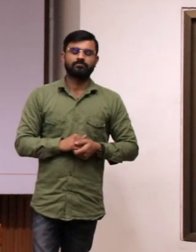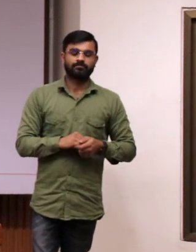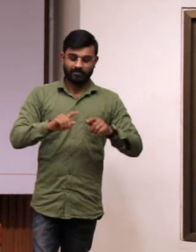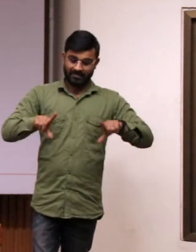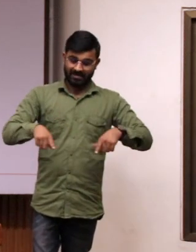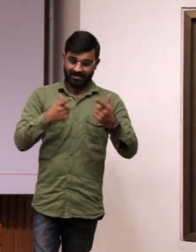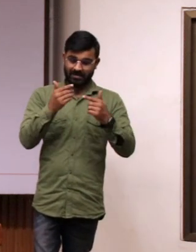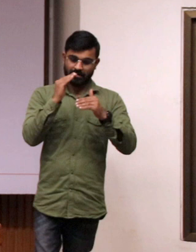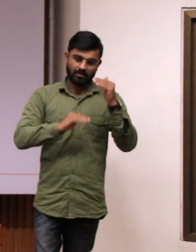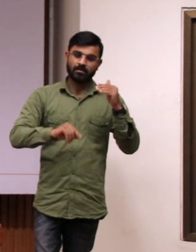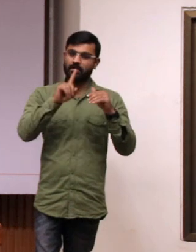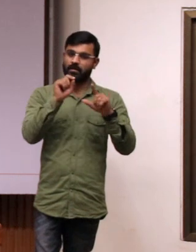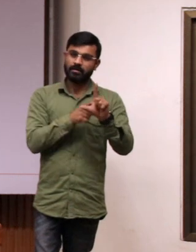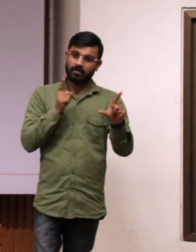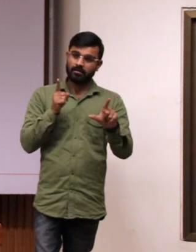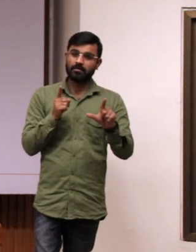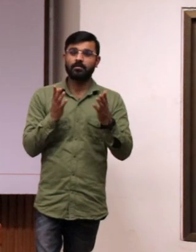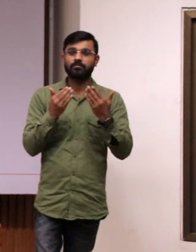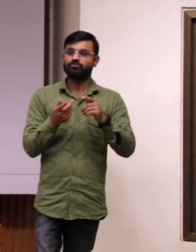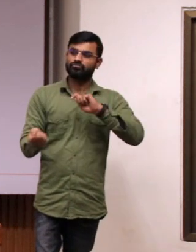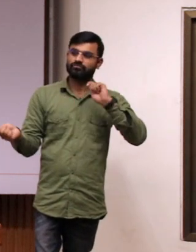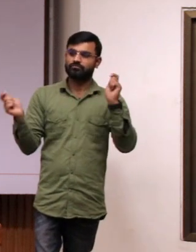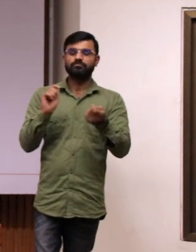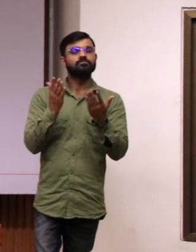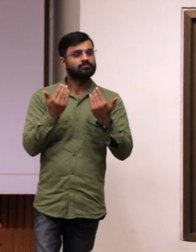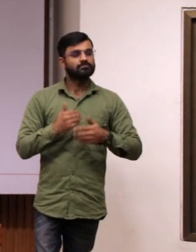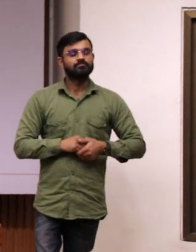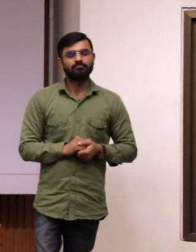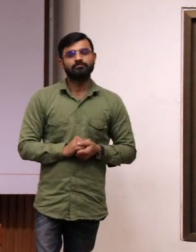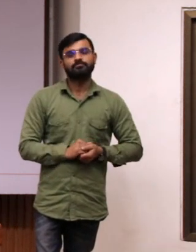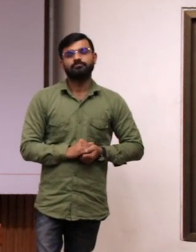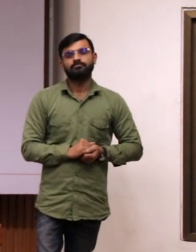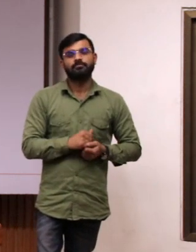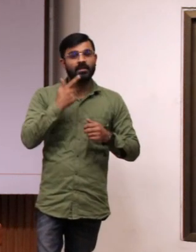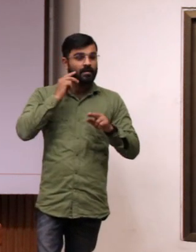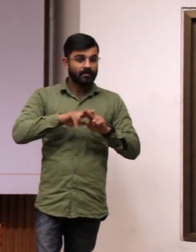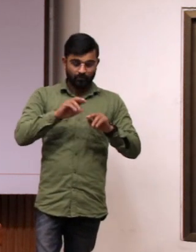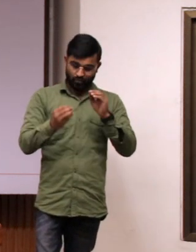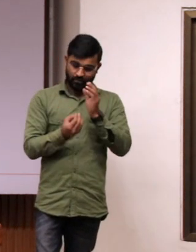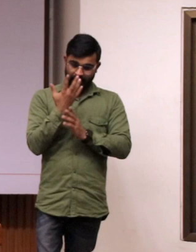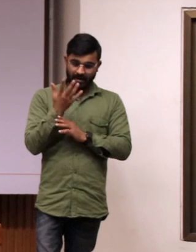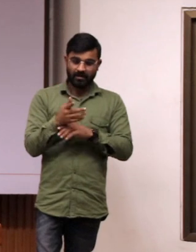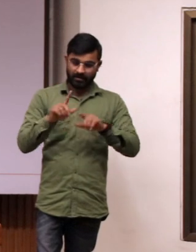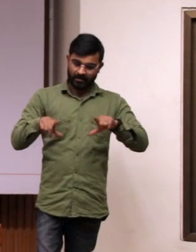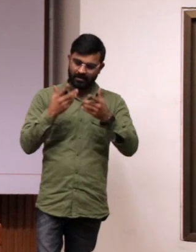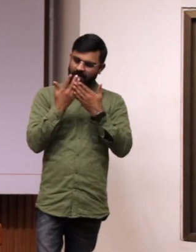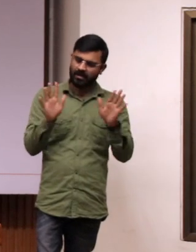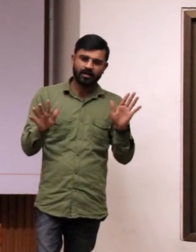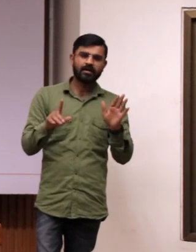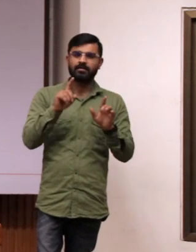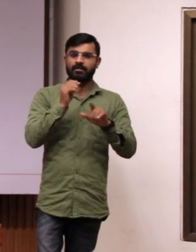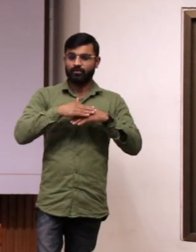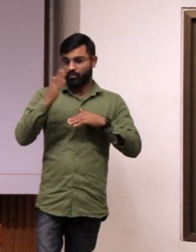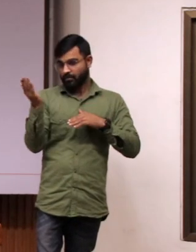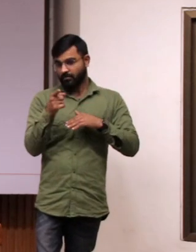tree less than 10 years can be transplanted. If you plant tree, any tree above 10